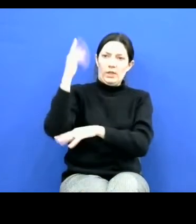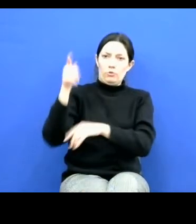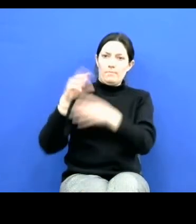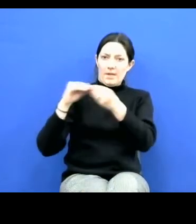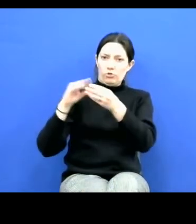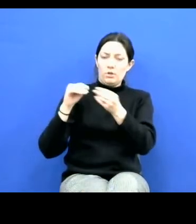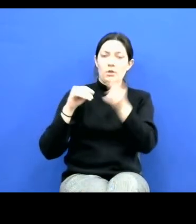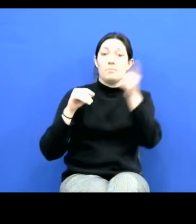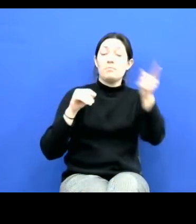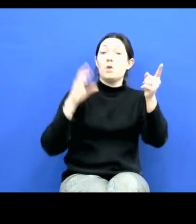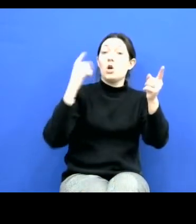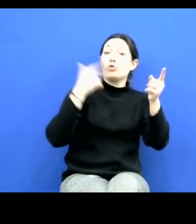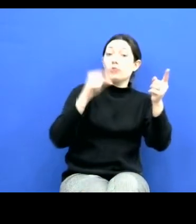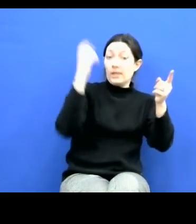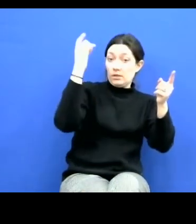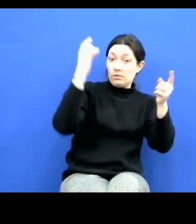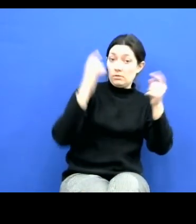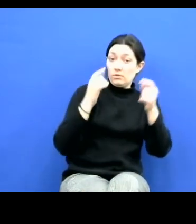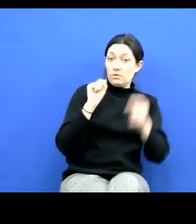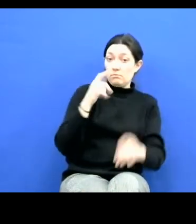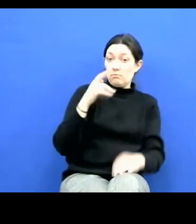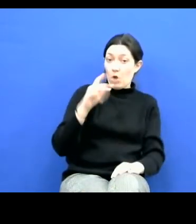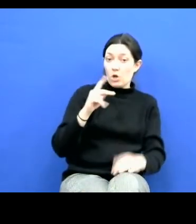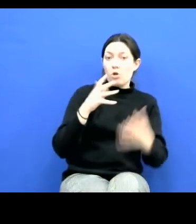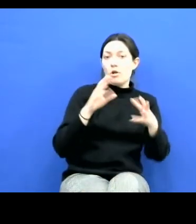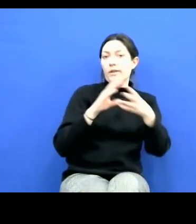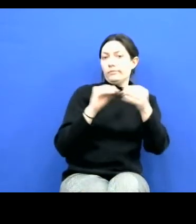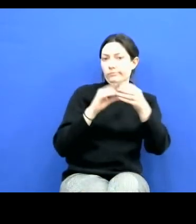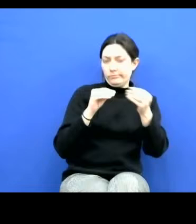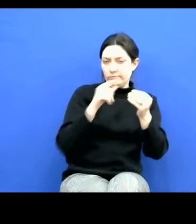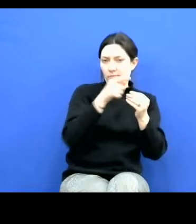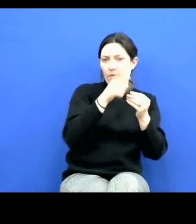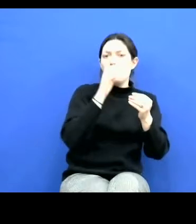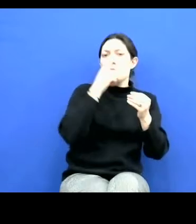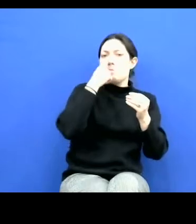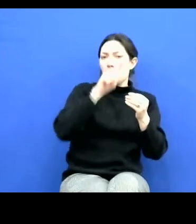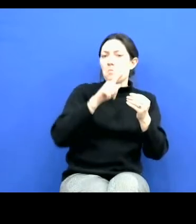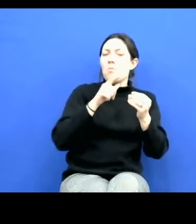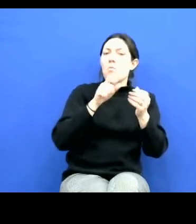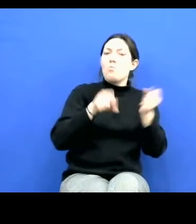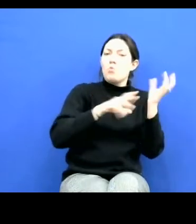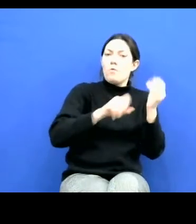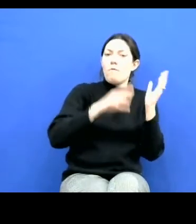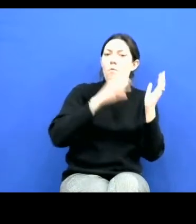made clear that they are going to remove any dead trees as part of this.